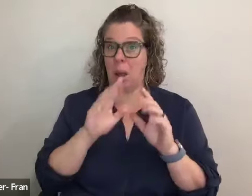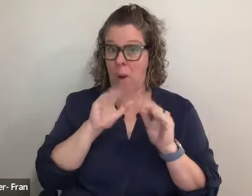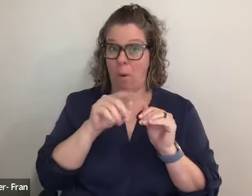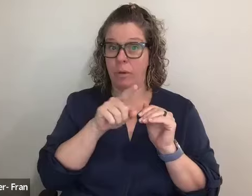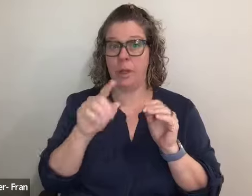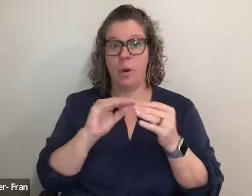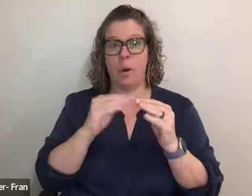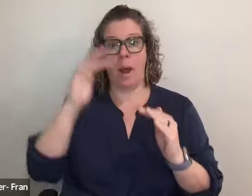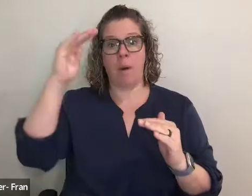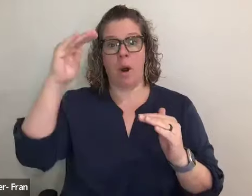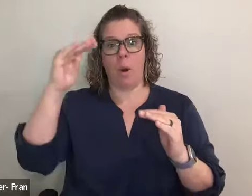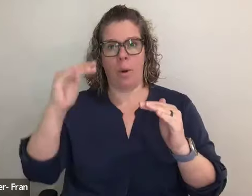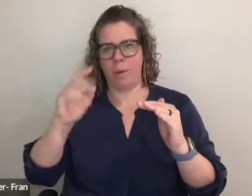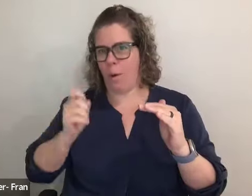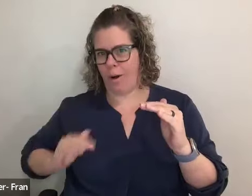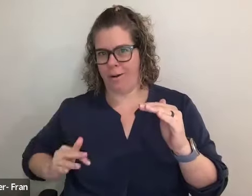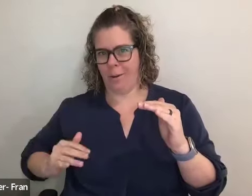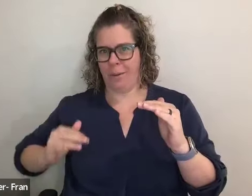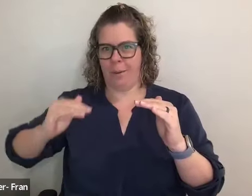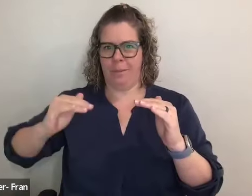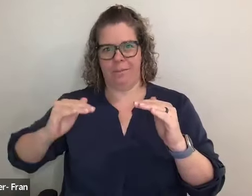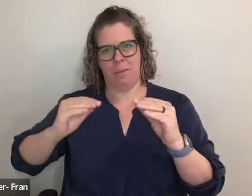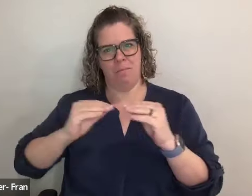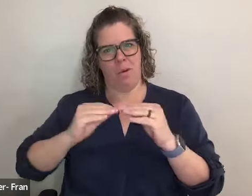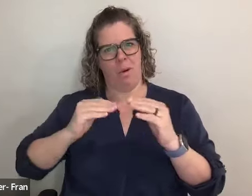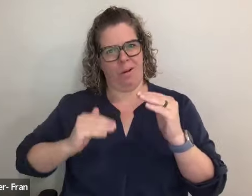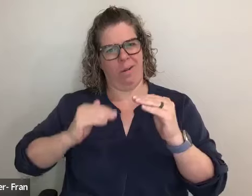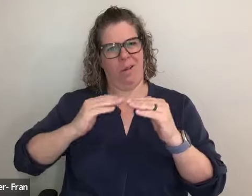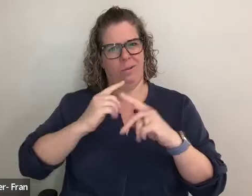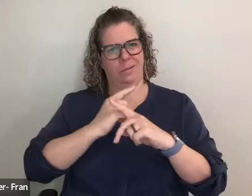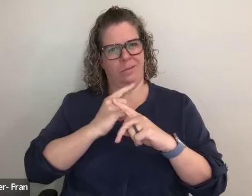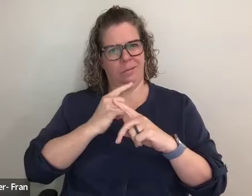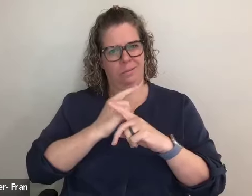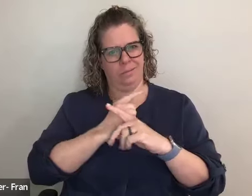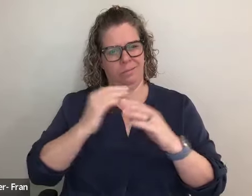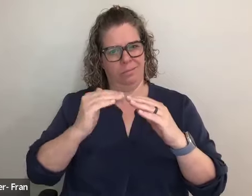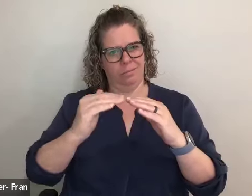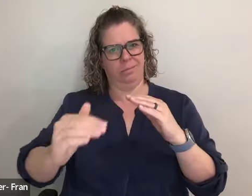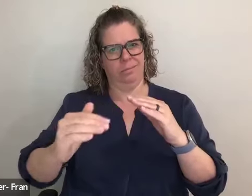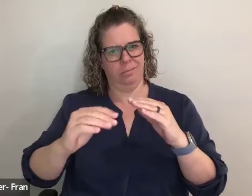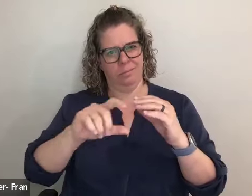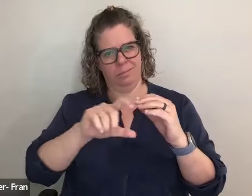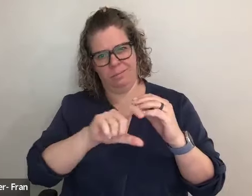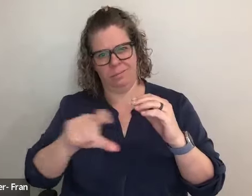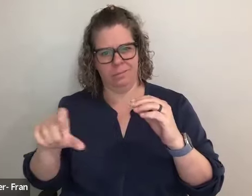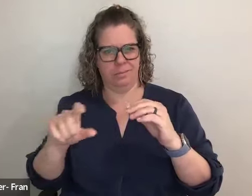hopefully you're closer to your resiliency zone now than you were when we first started talking. And